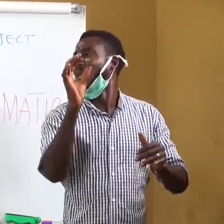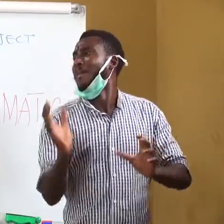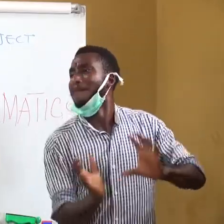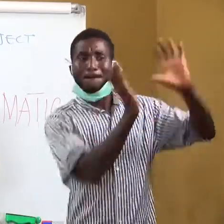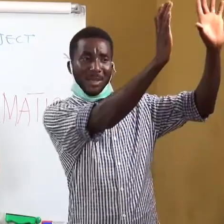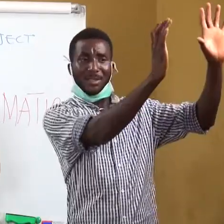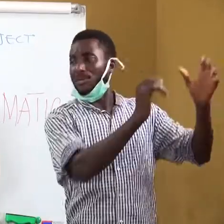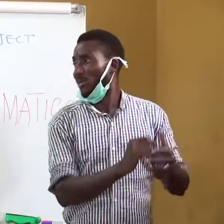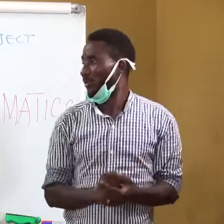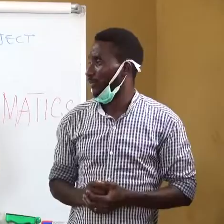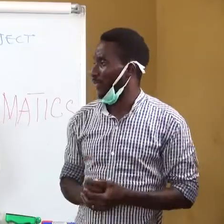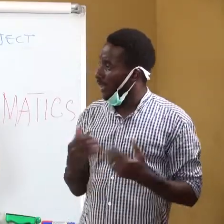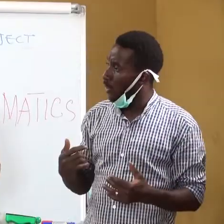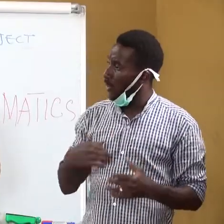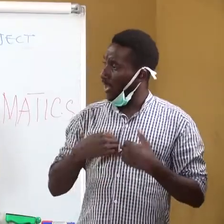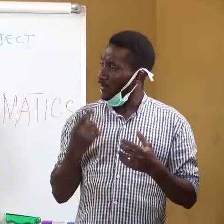these values of 25,